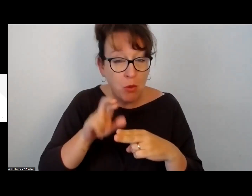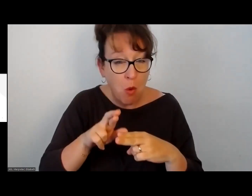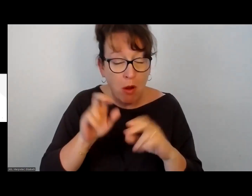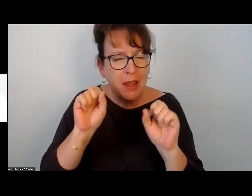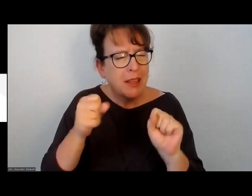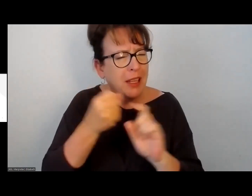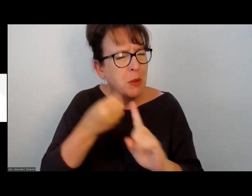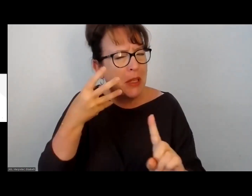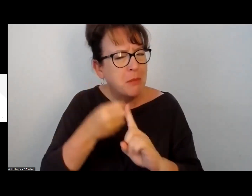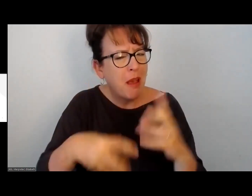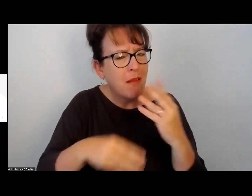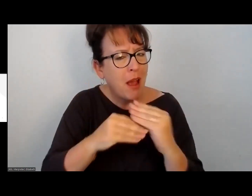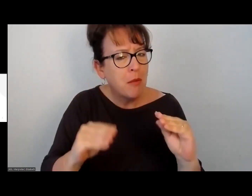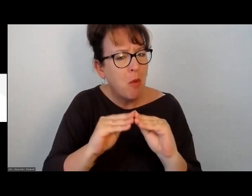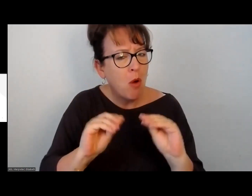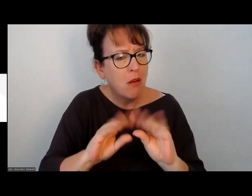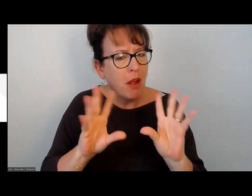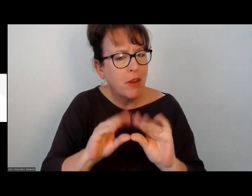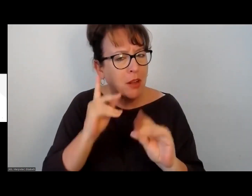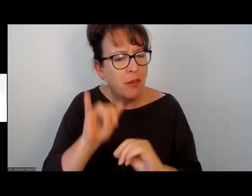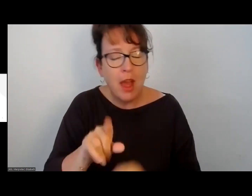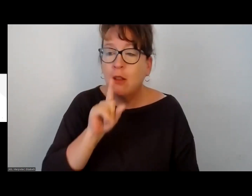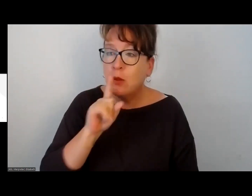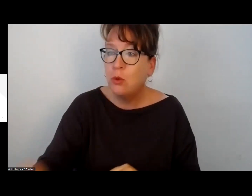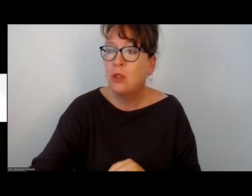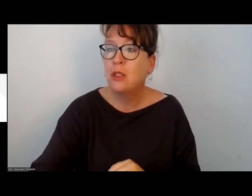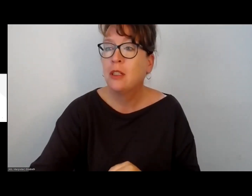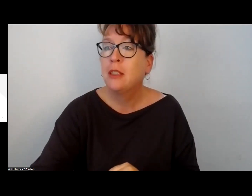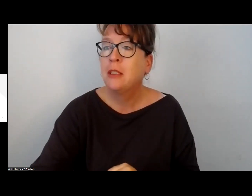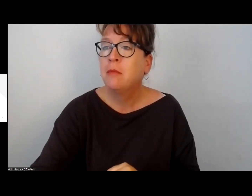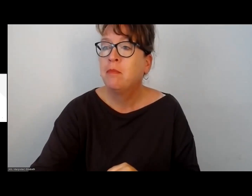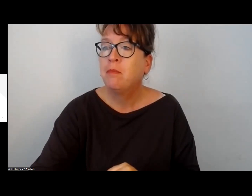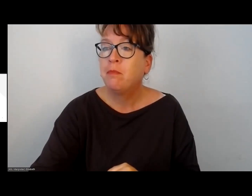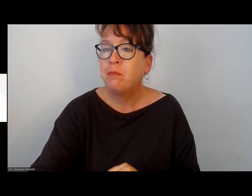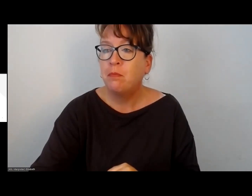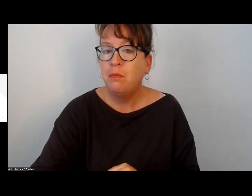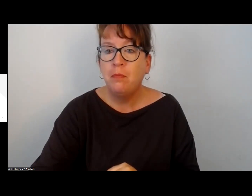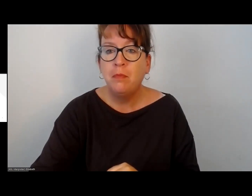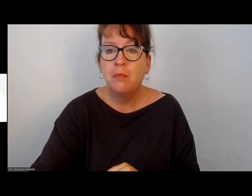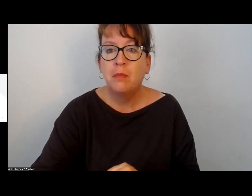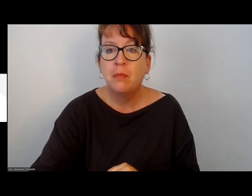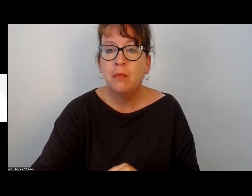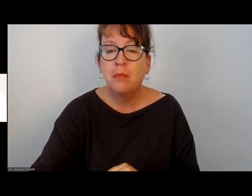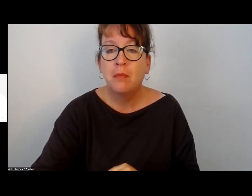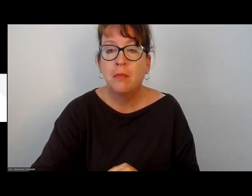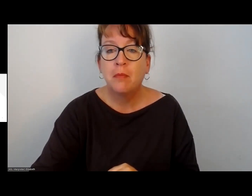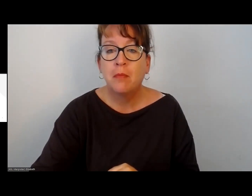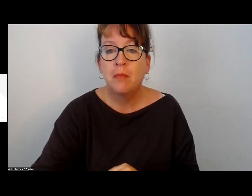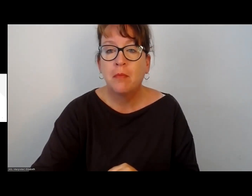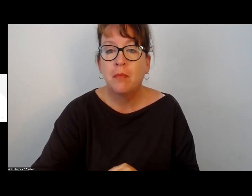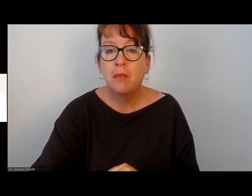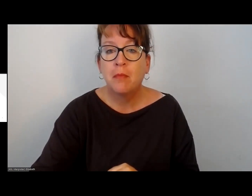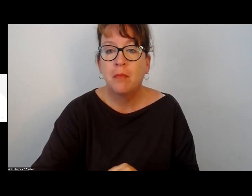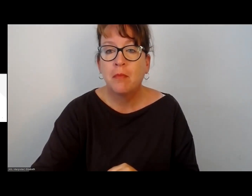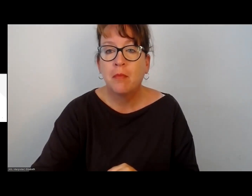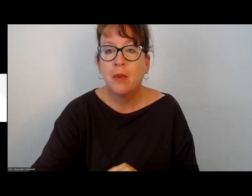more about Sure. what you're thinking? Yeah, so I think, my hope is to be hybrid as much as